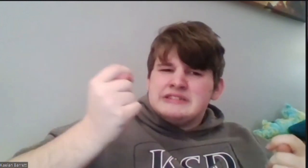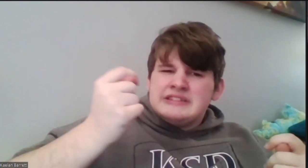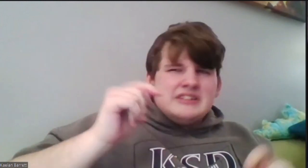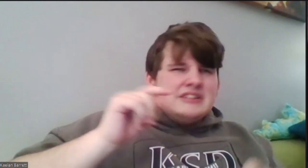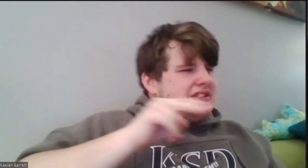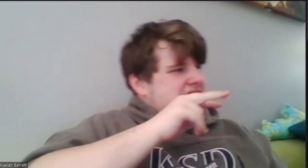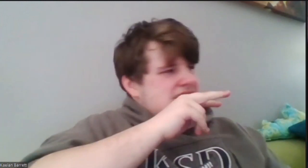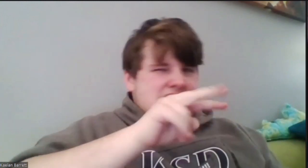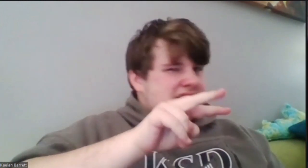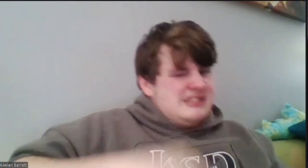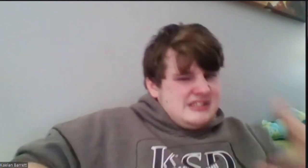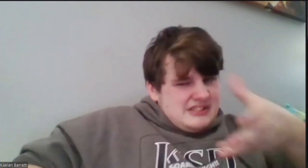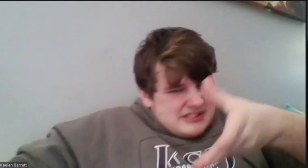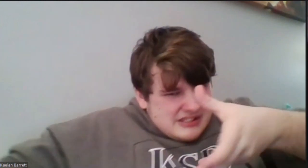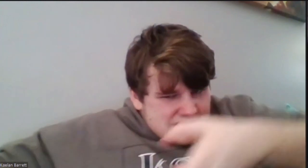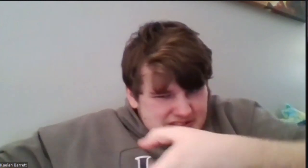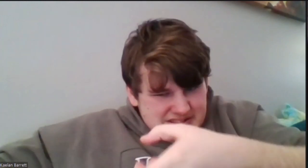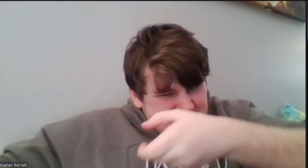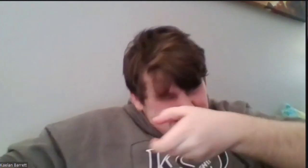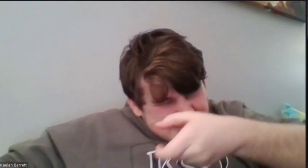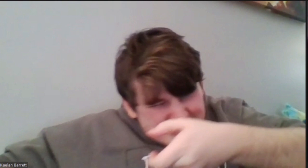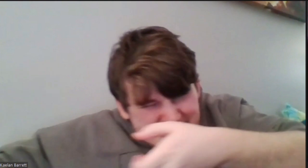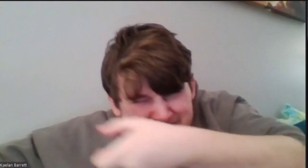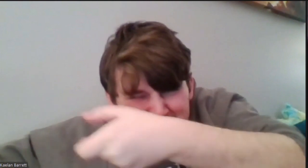he's seeing. He's like, what in the world is going on?